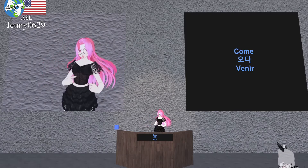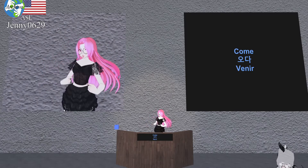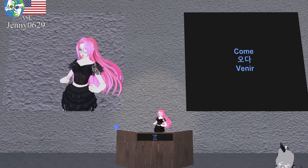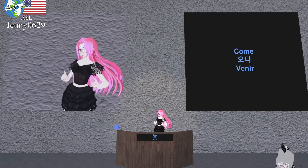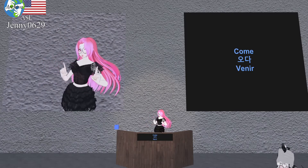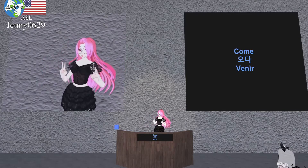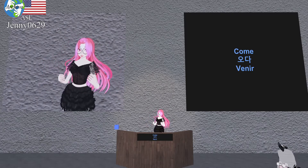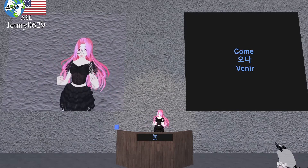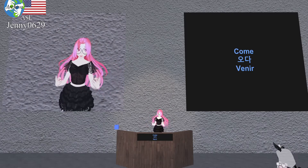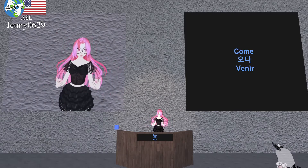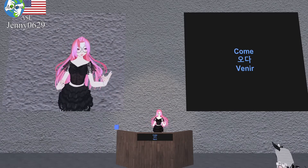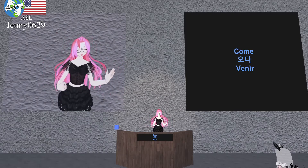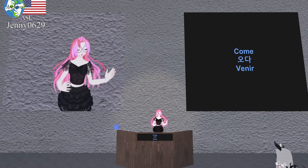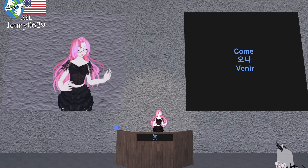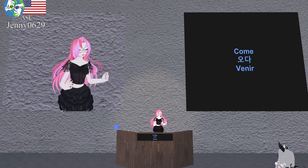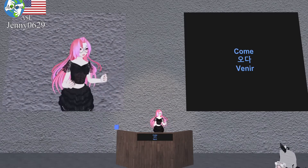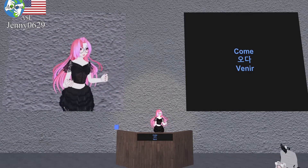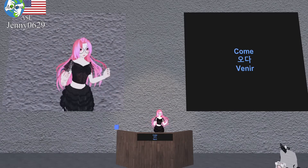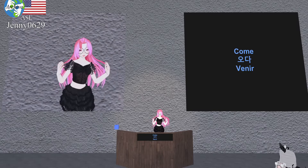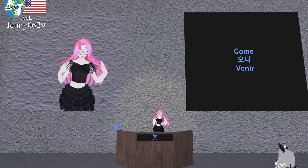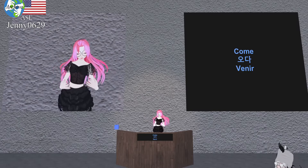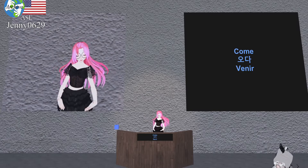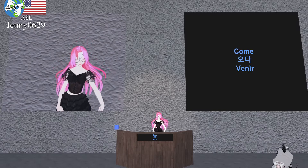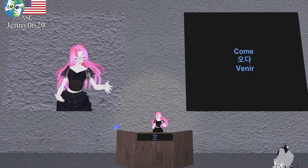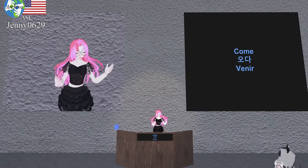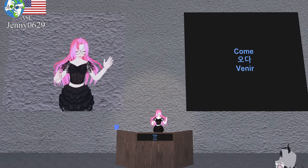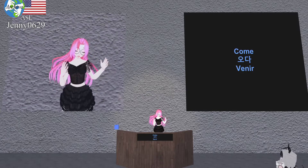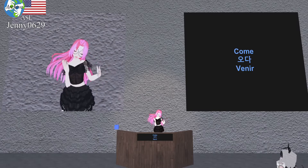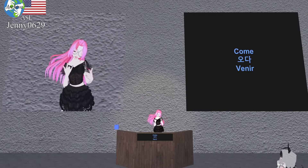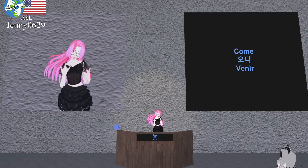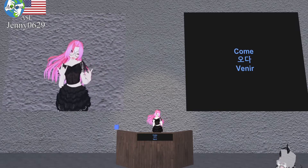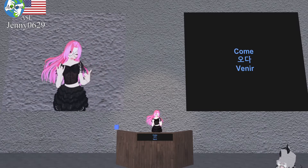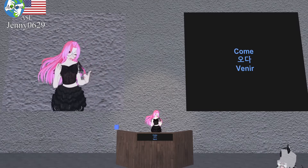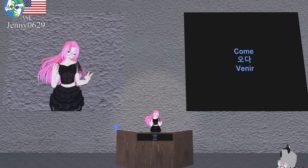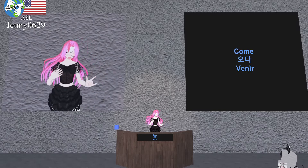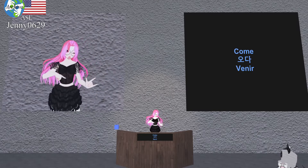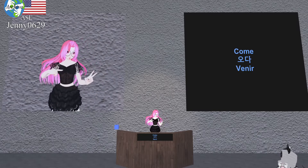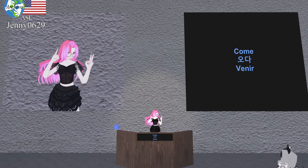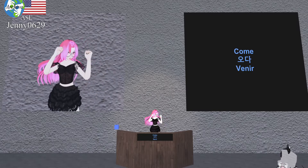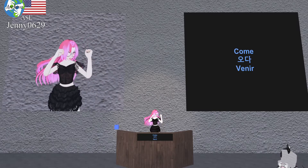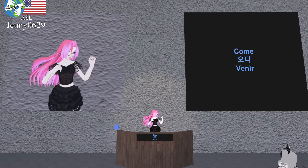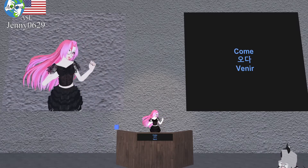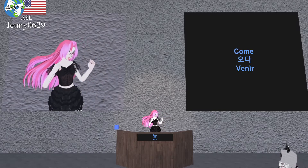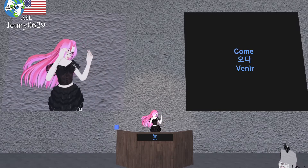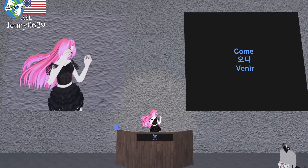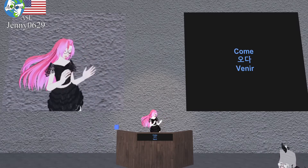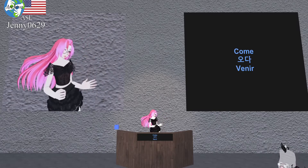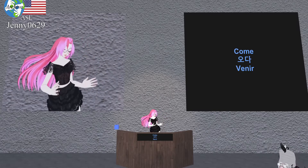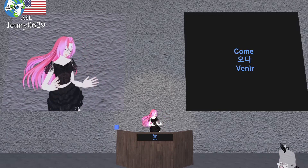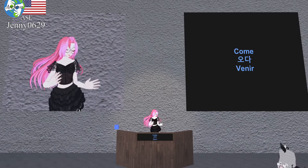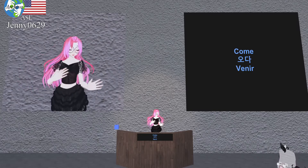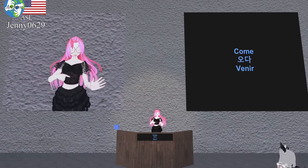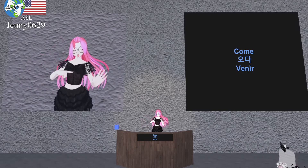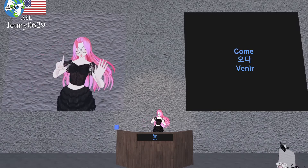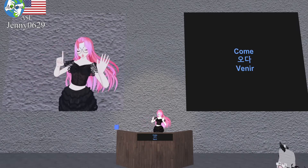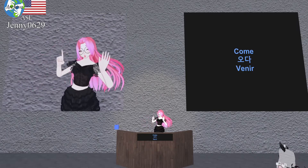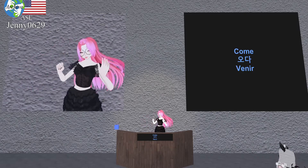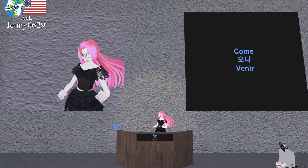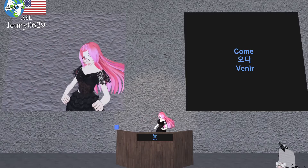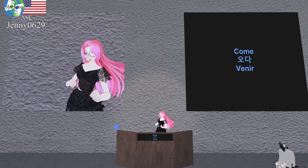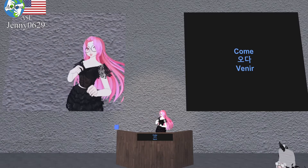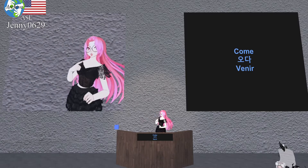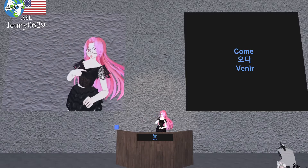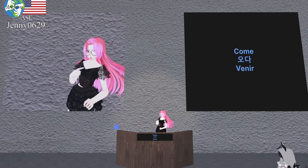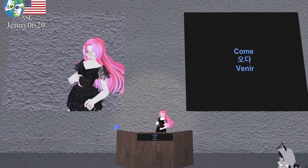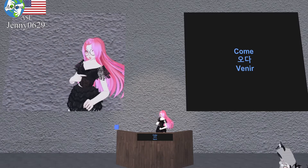teach sign. Okay? So look at me. My name is Jenny. I am a volunteer teacher. I